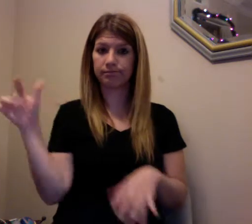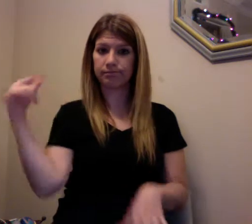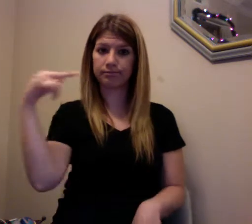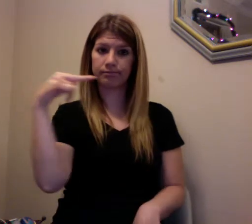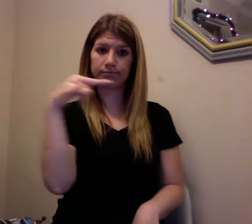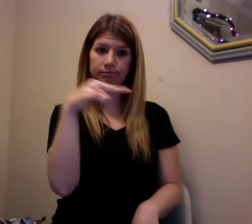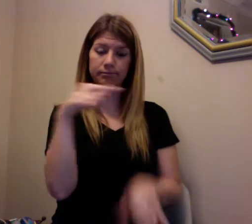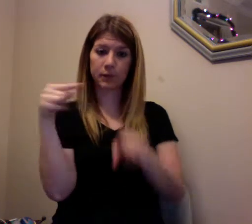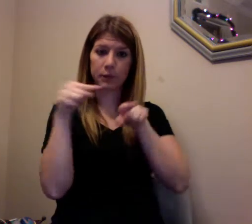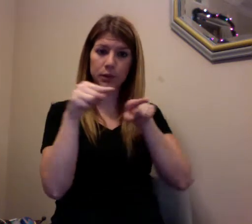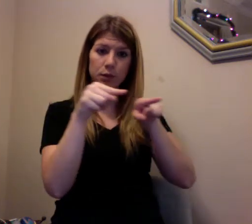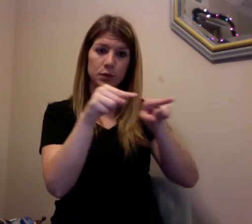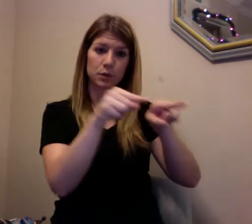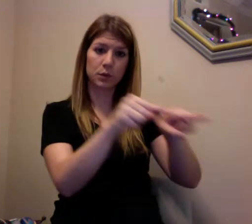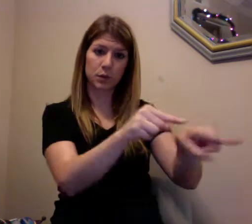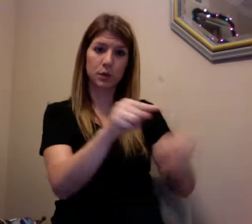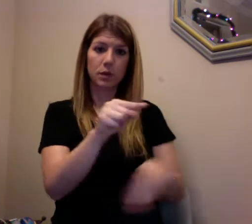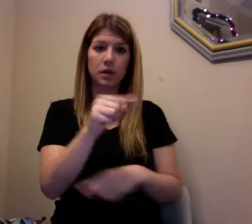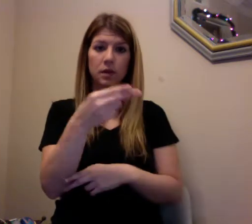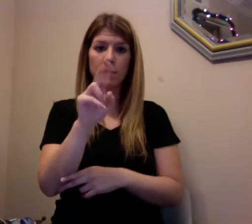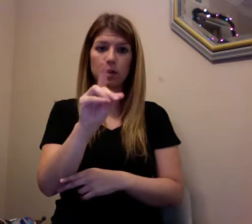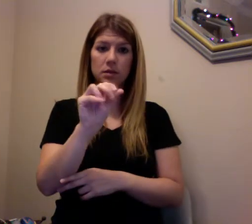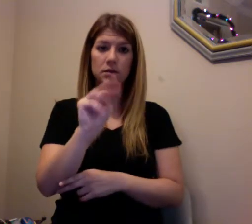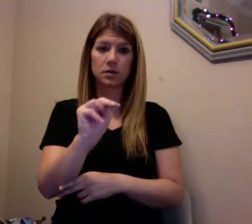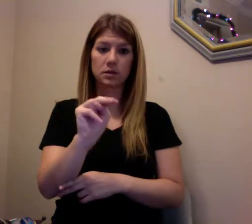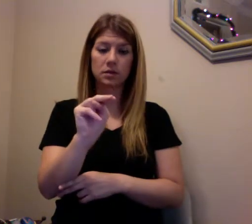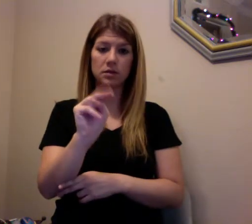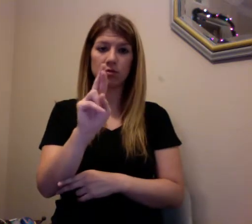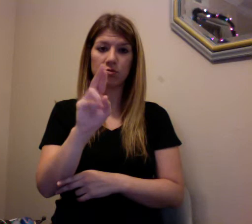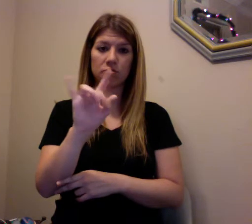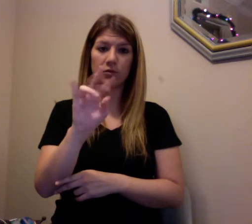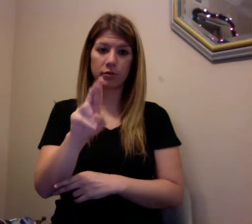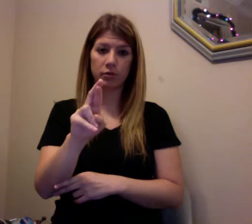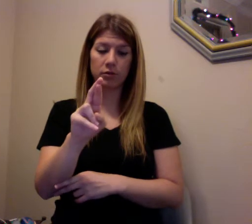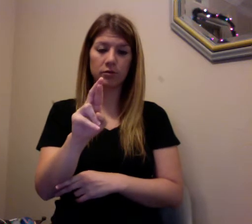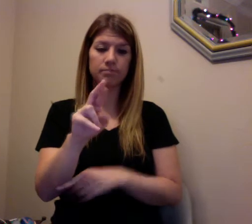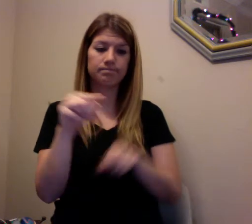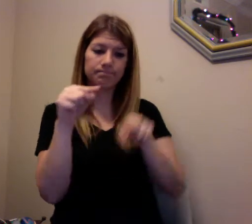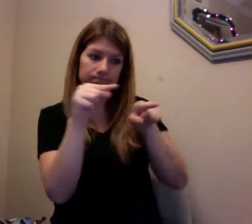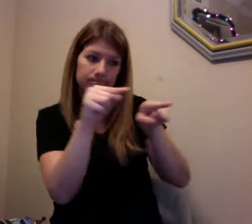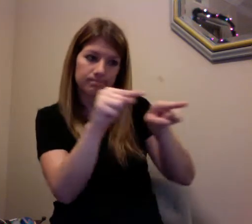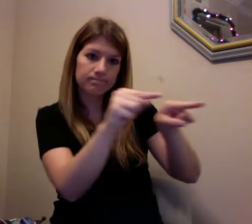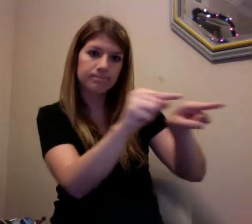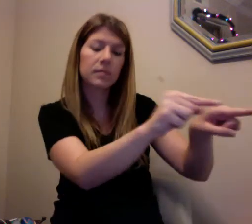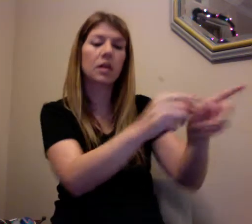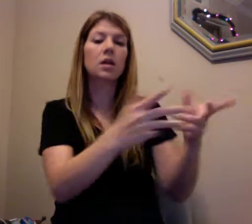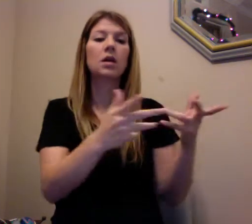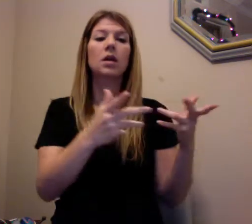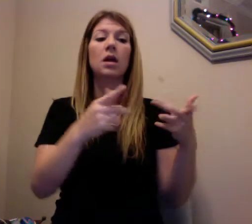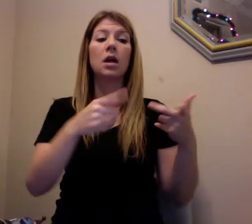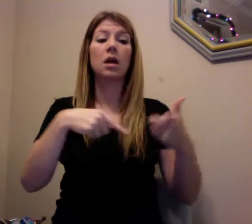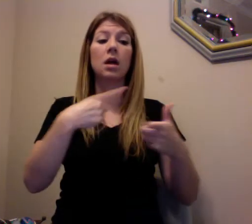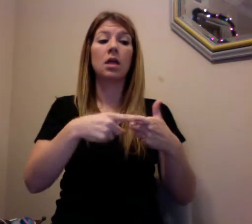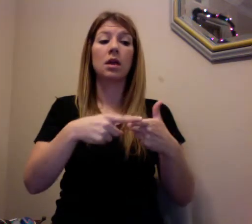He turns off the engines. Now imagine being on a plane with no sound. And then he says three